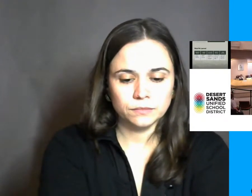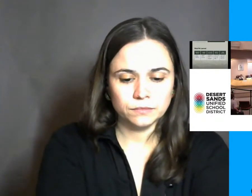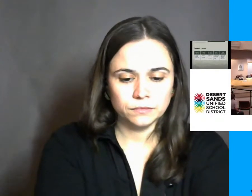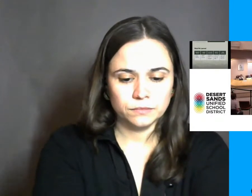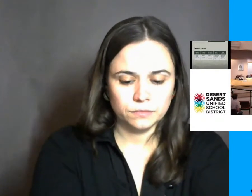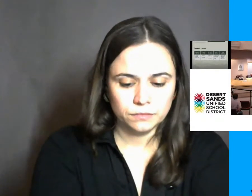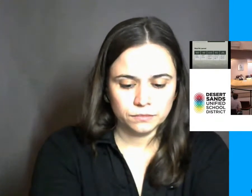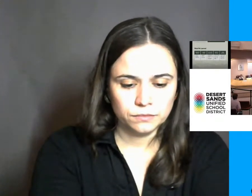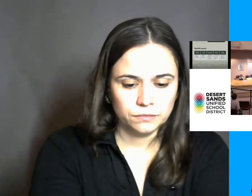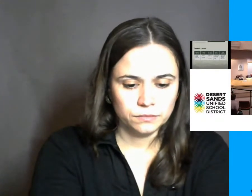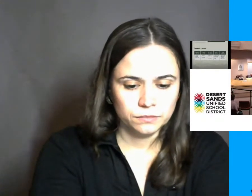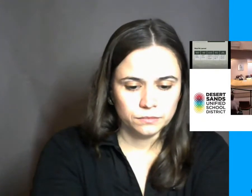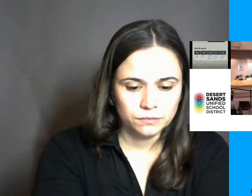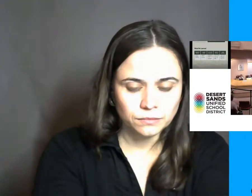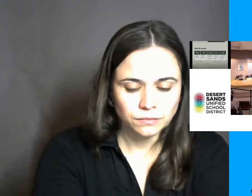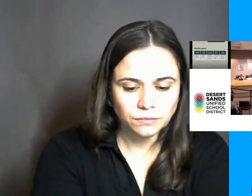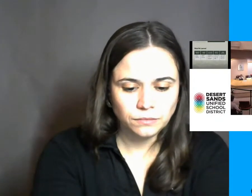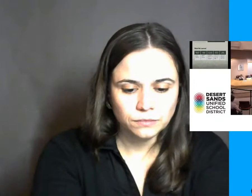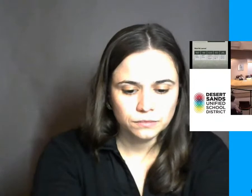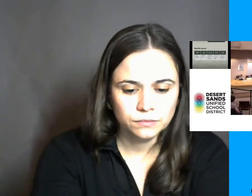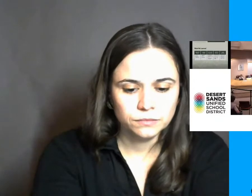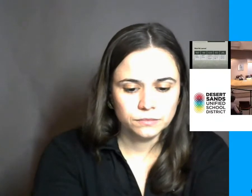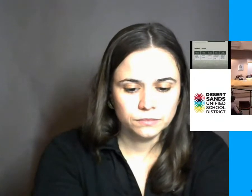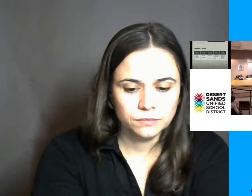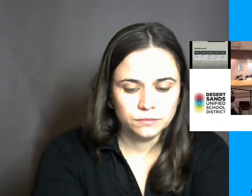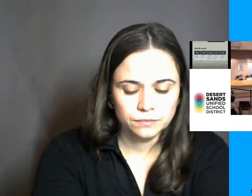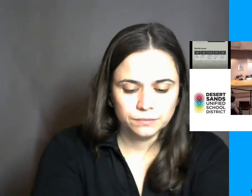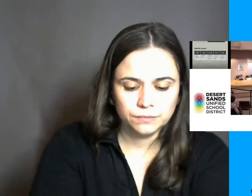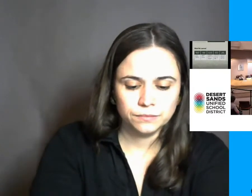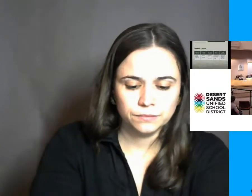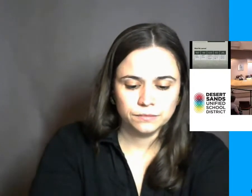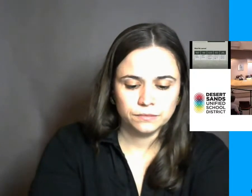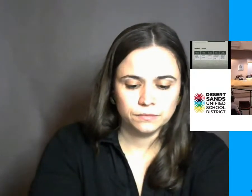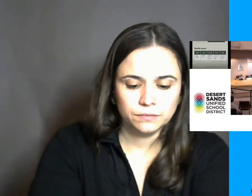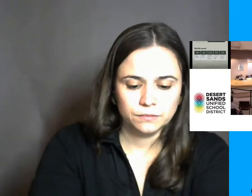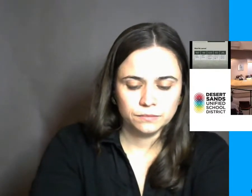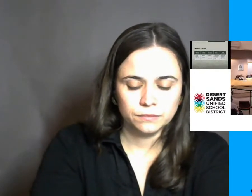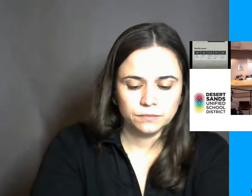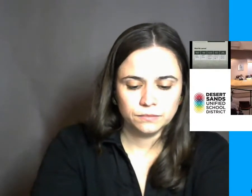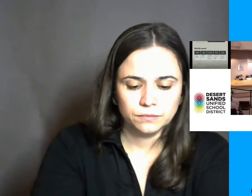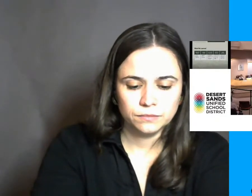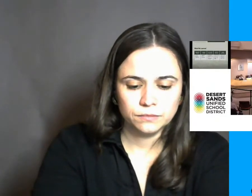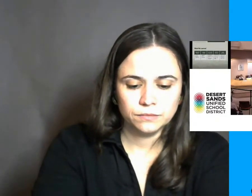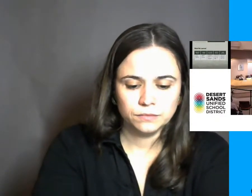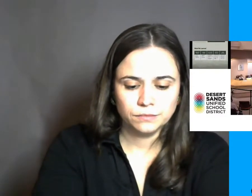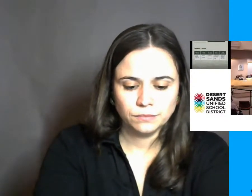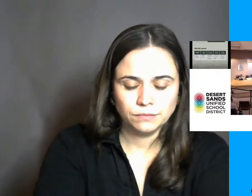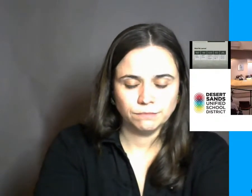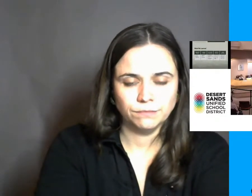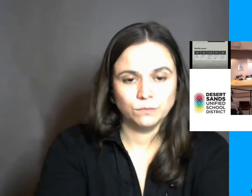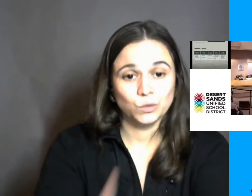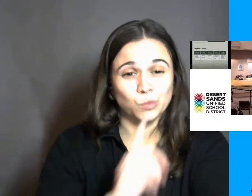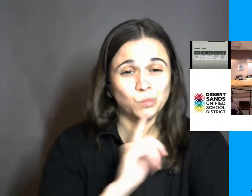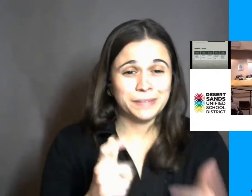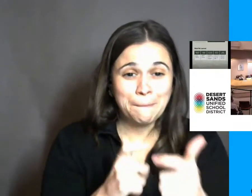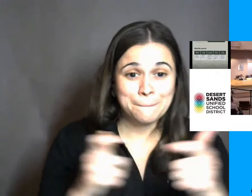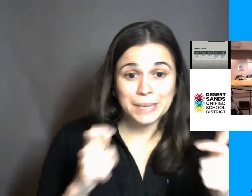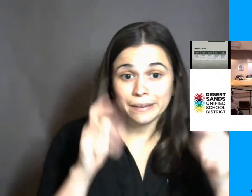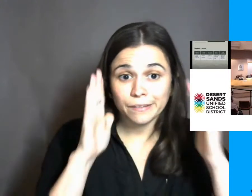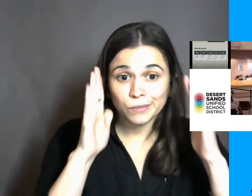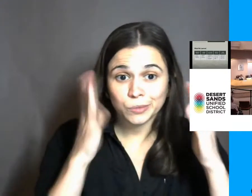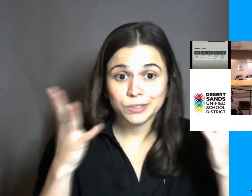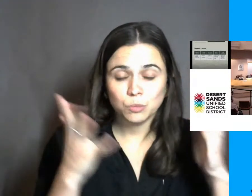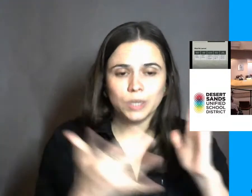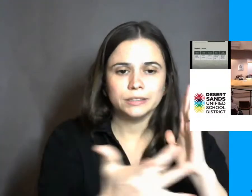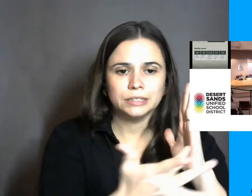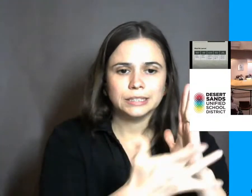to update those facilities to better accommodate that technology and the ability to move within